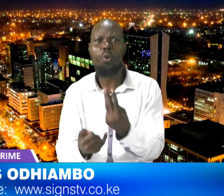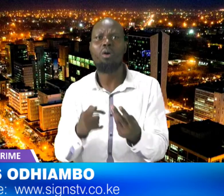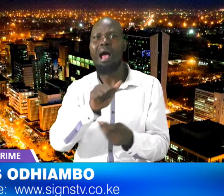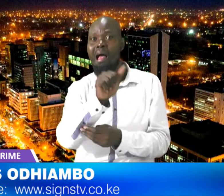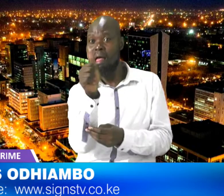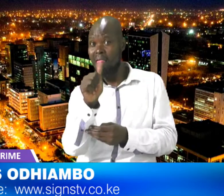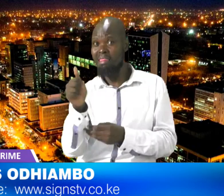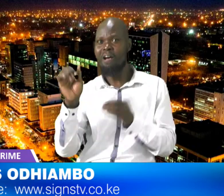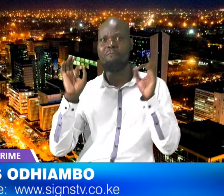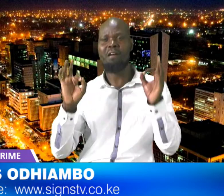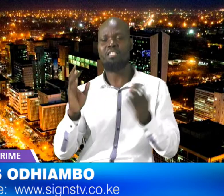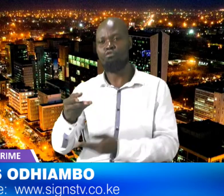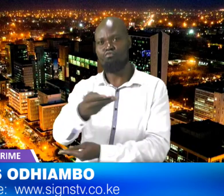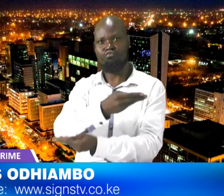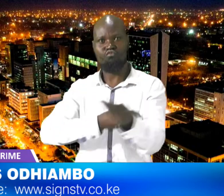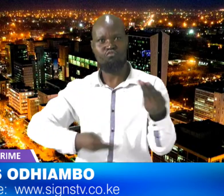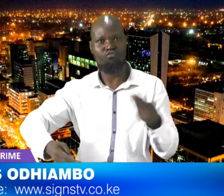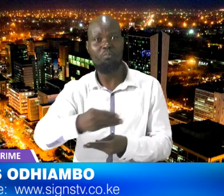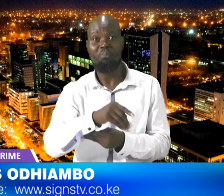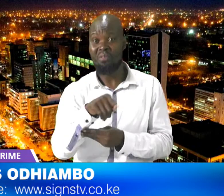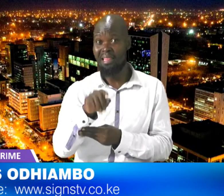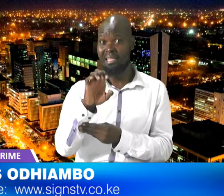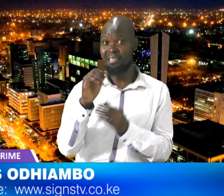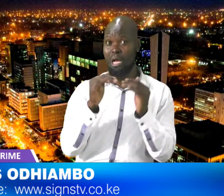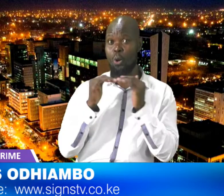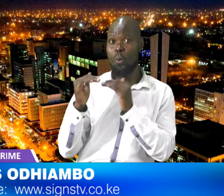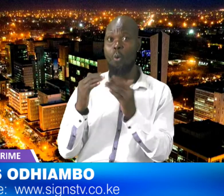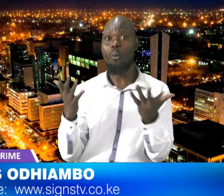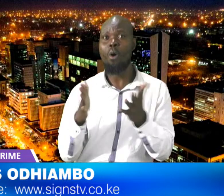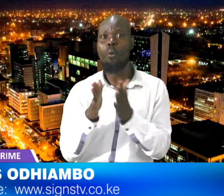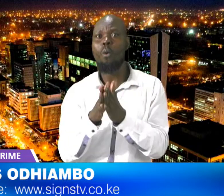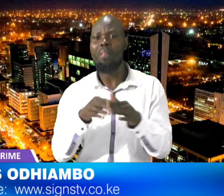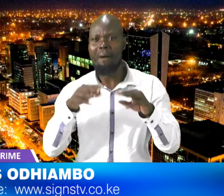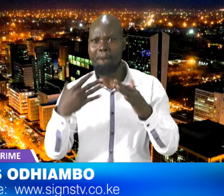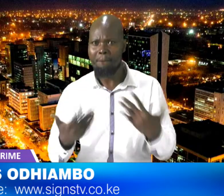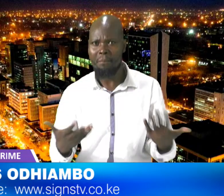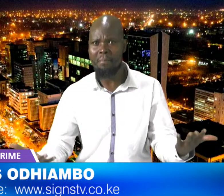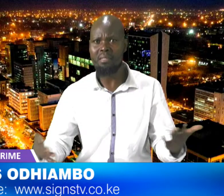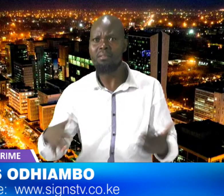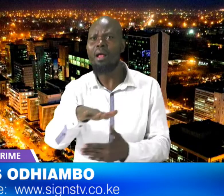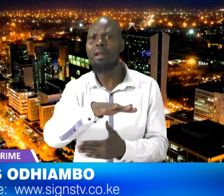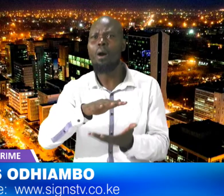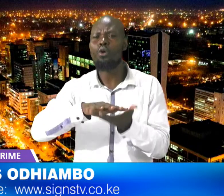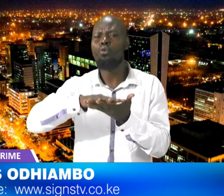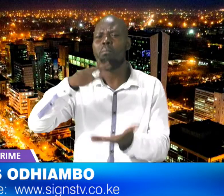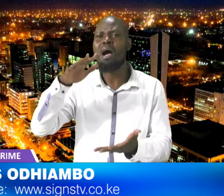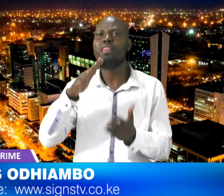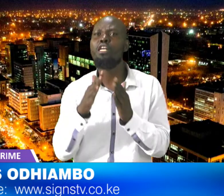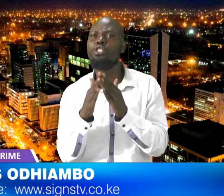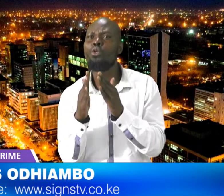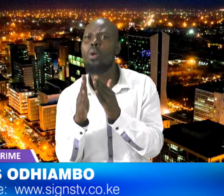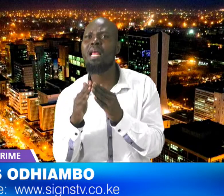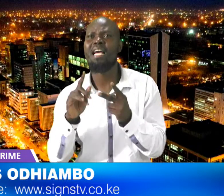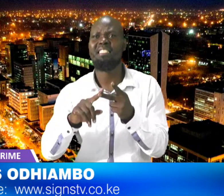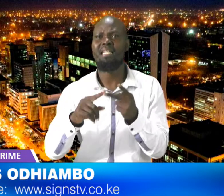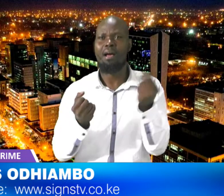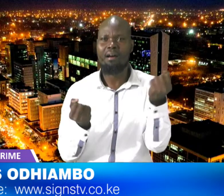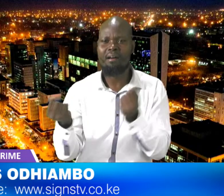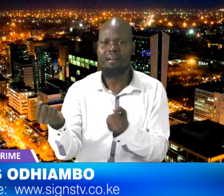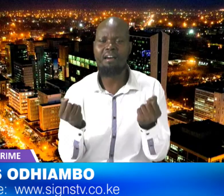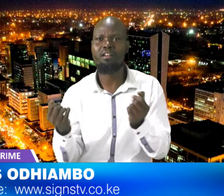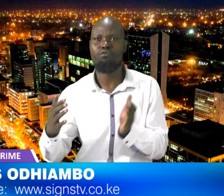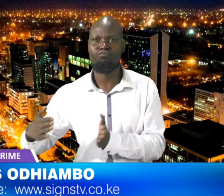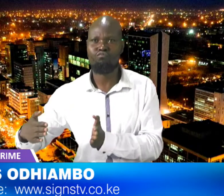specializing in tomatoes, rice, avocados, and other fresh produce. Equipped with modern amenities such